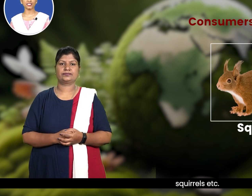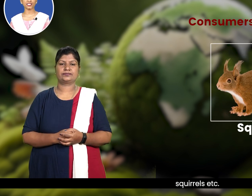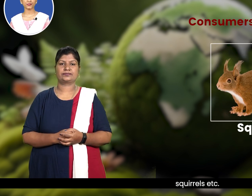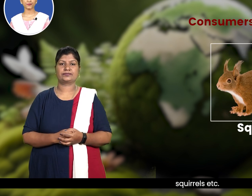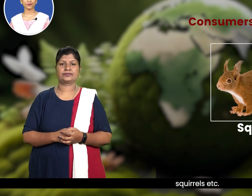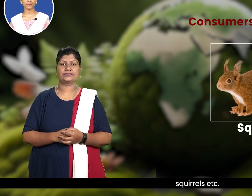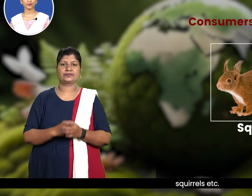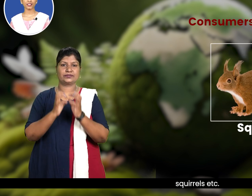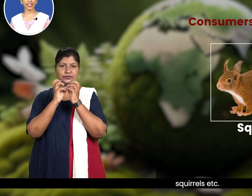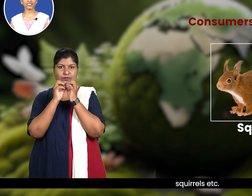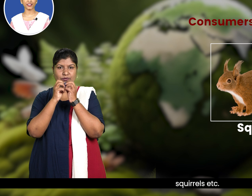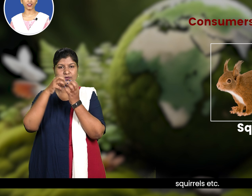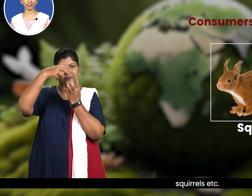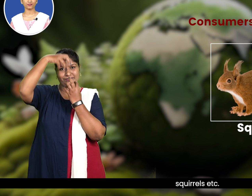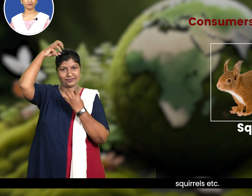squirrels, etc.